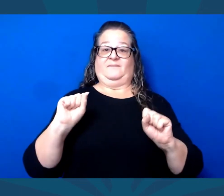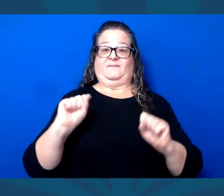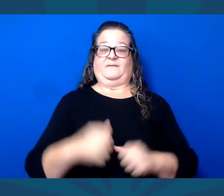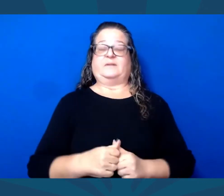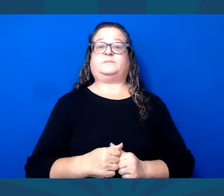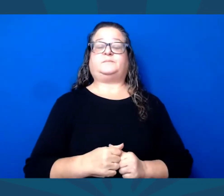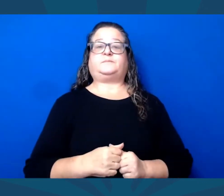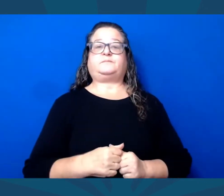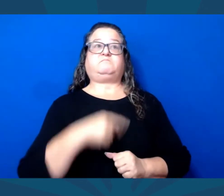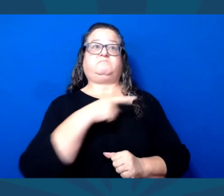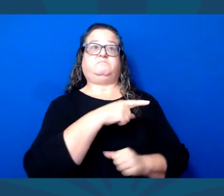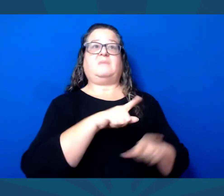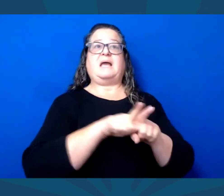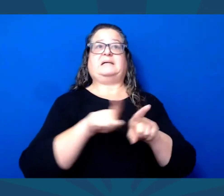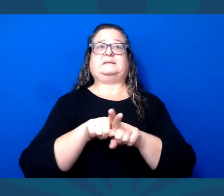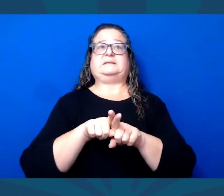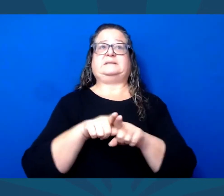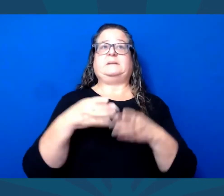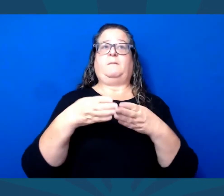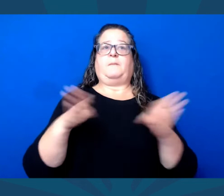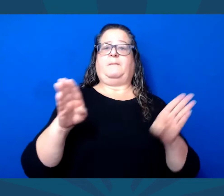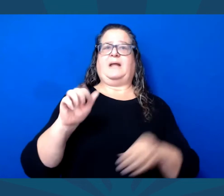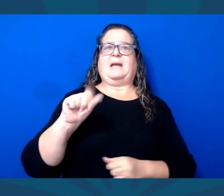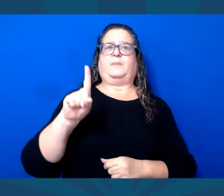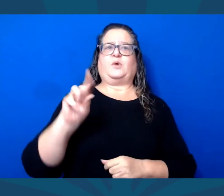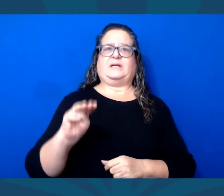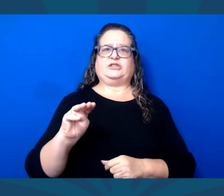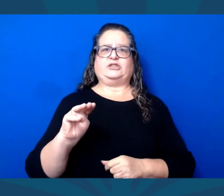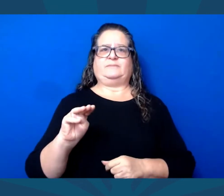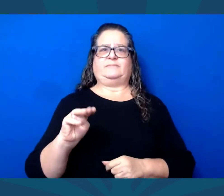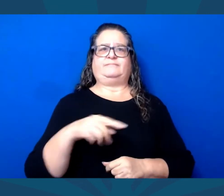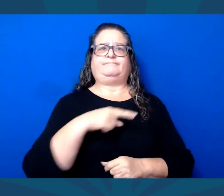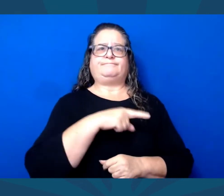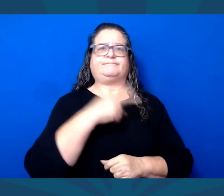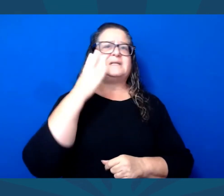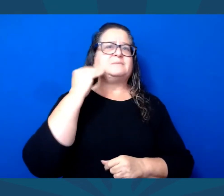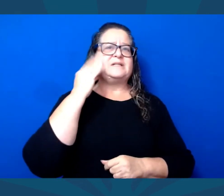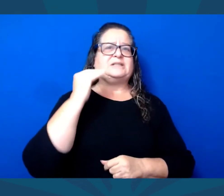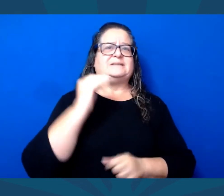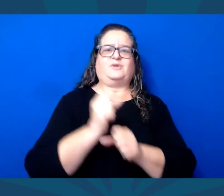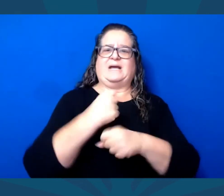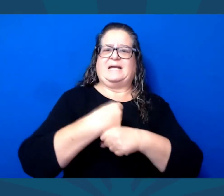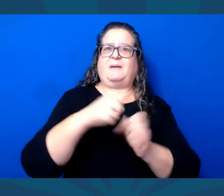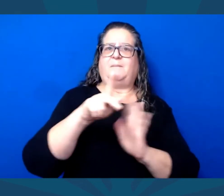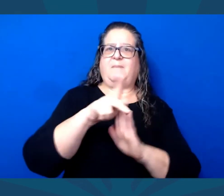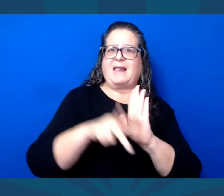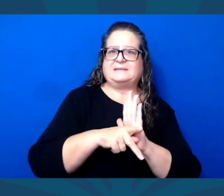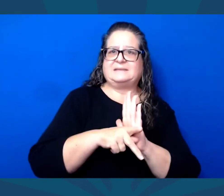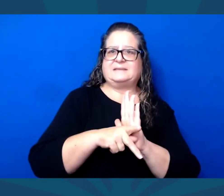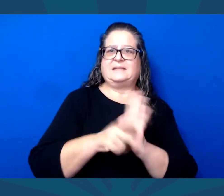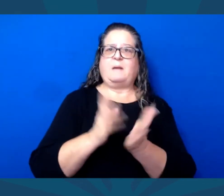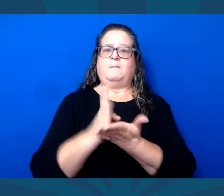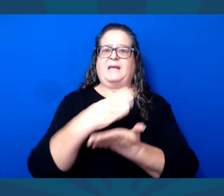As a public administrator, she has the experience to create policies and budgets to address such